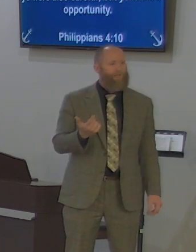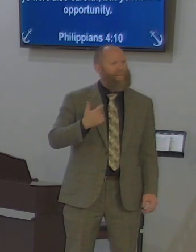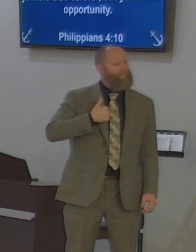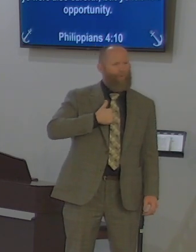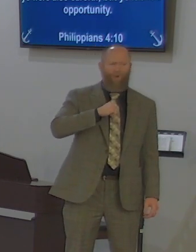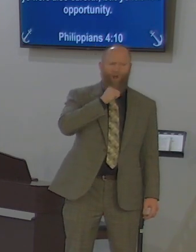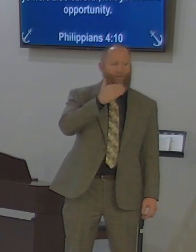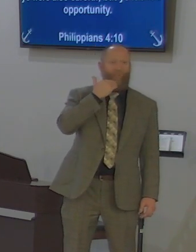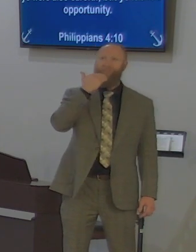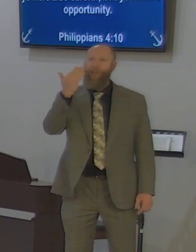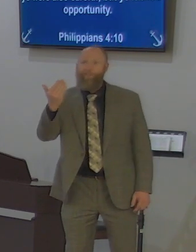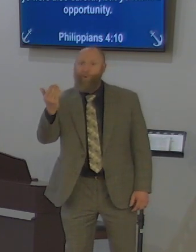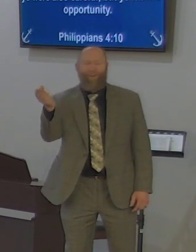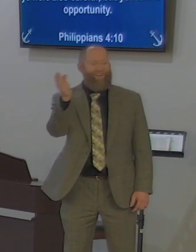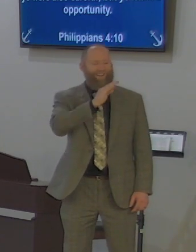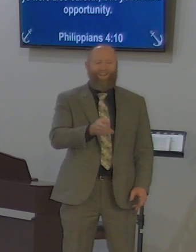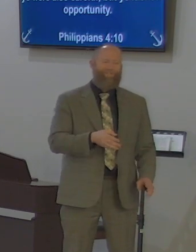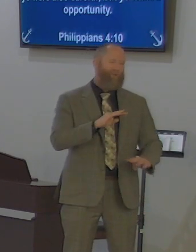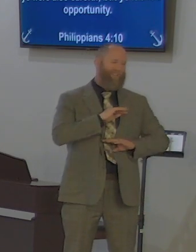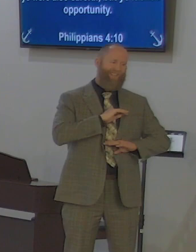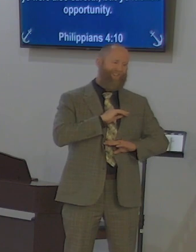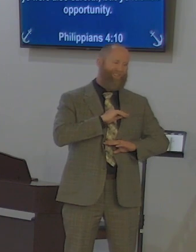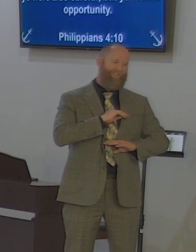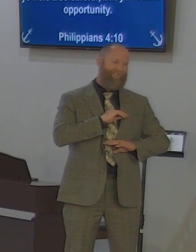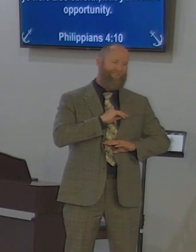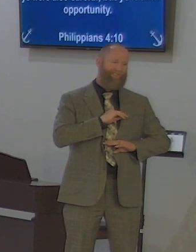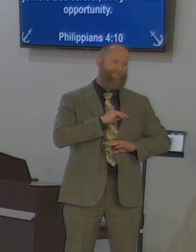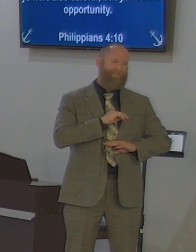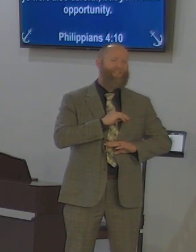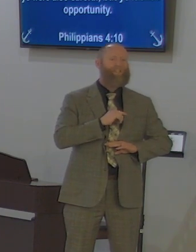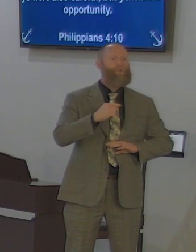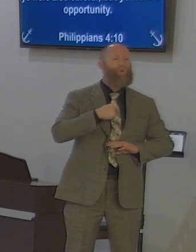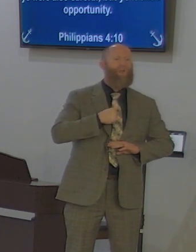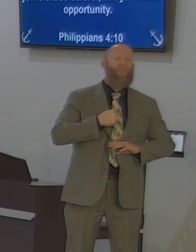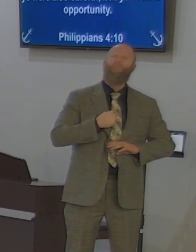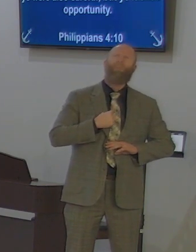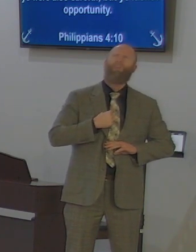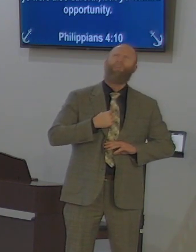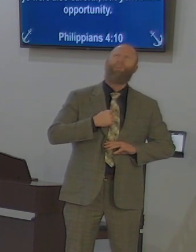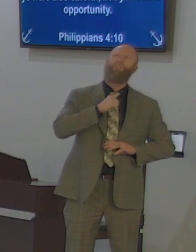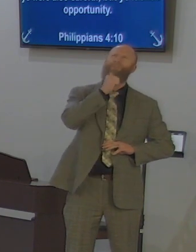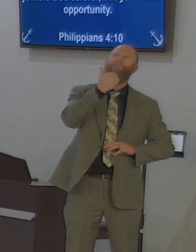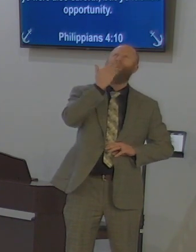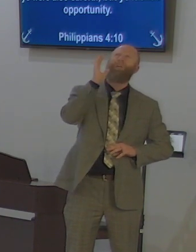given. If God gives you provision, direction,